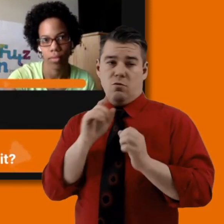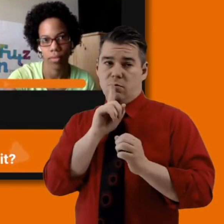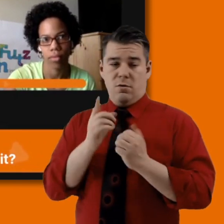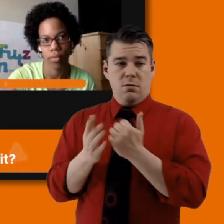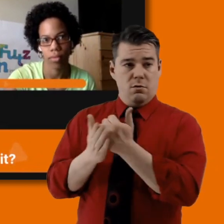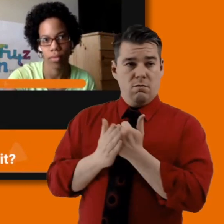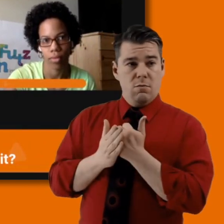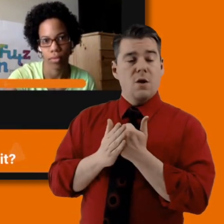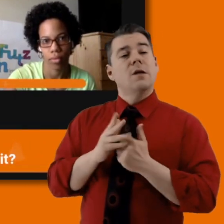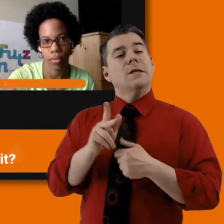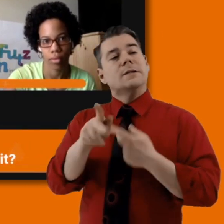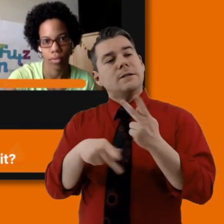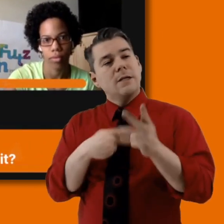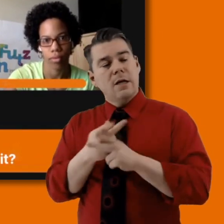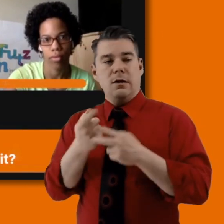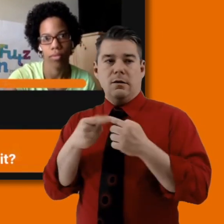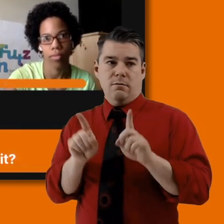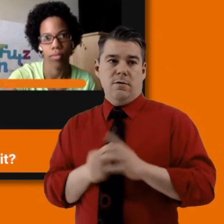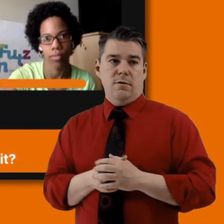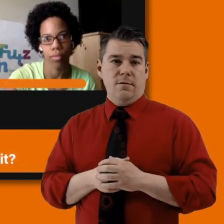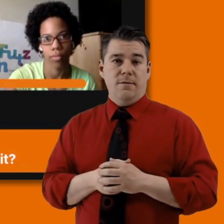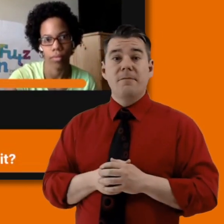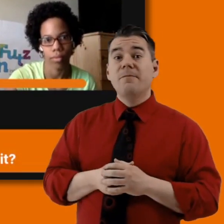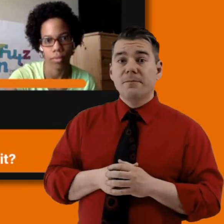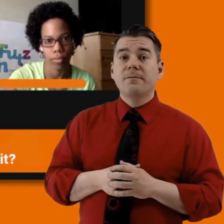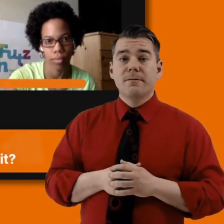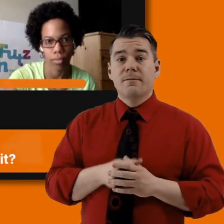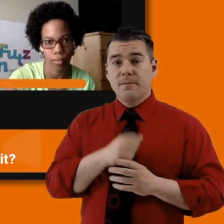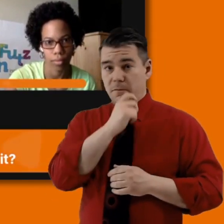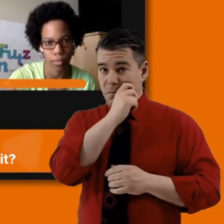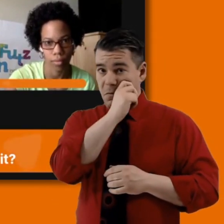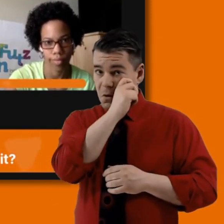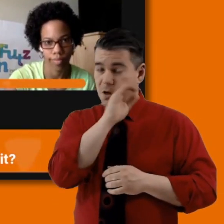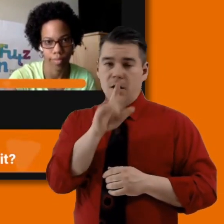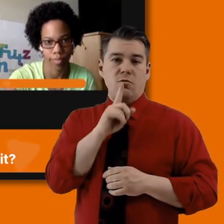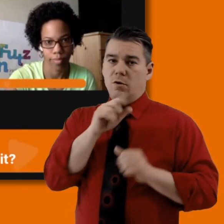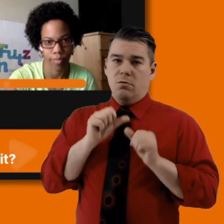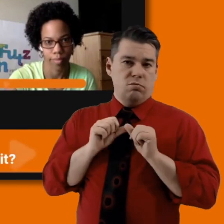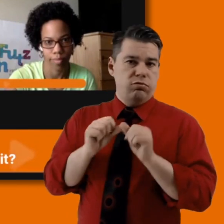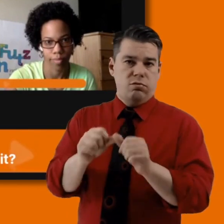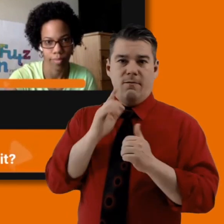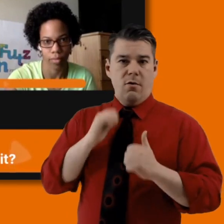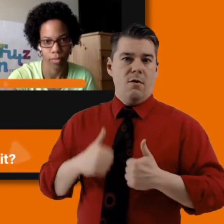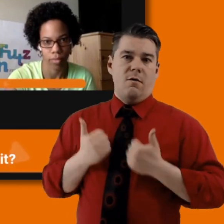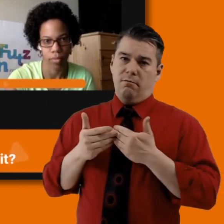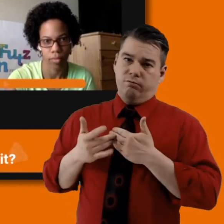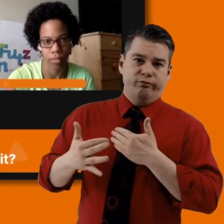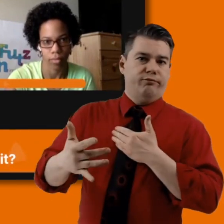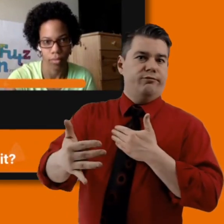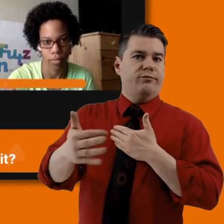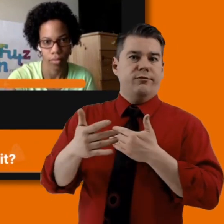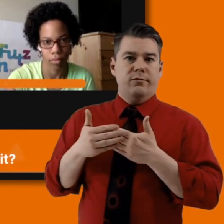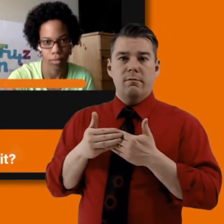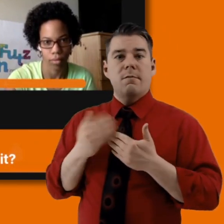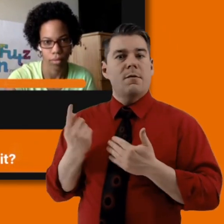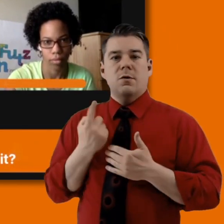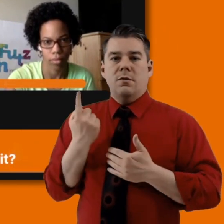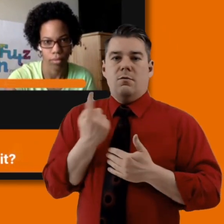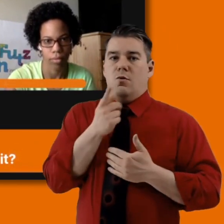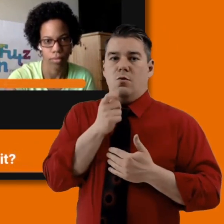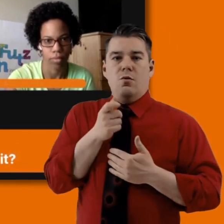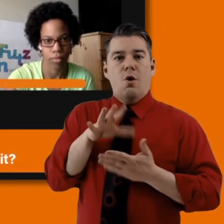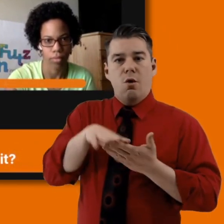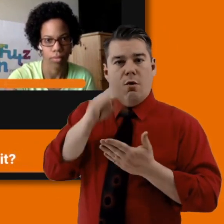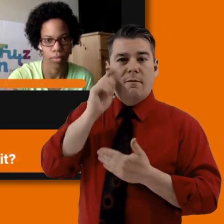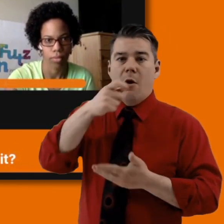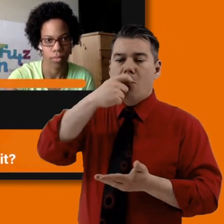our style is very unique. And it runs, I would say, the course of a lifespan. You know, whether you're someone who's just learning to hold a